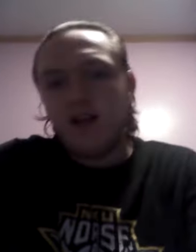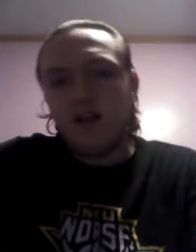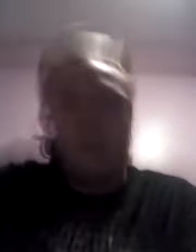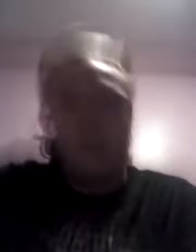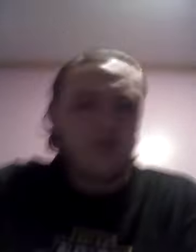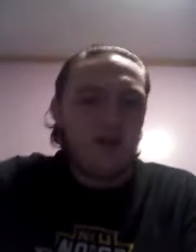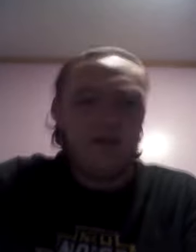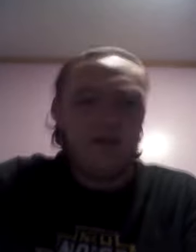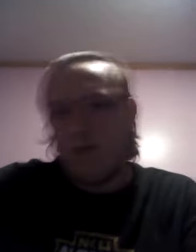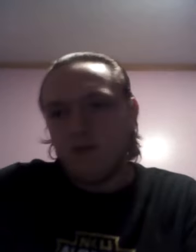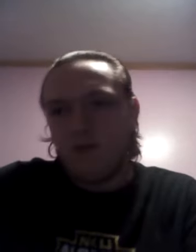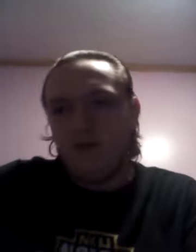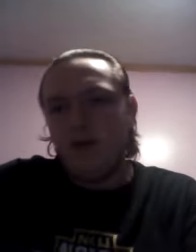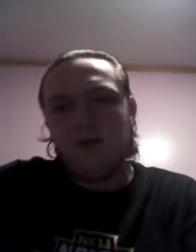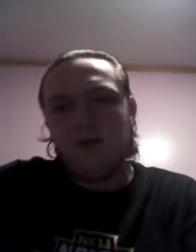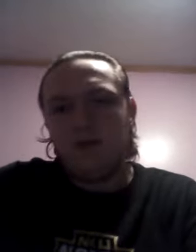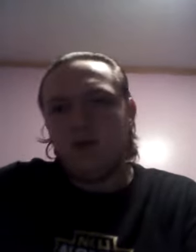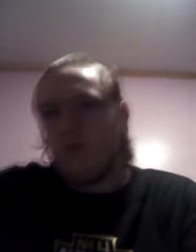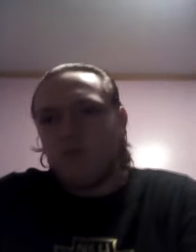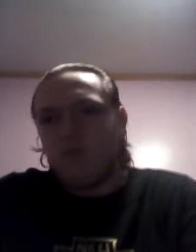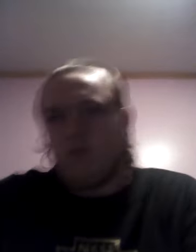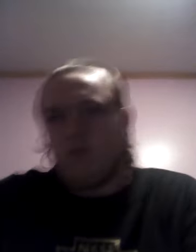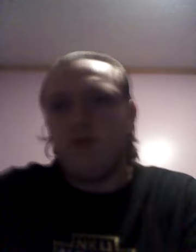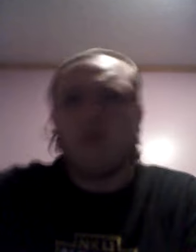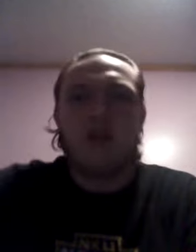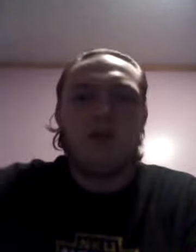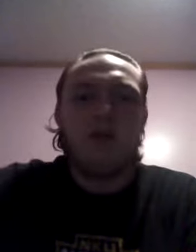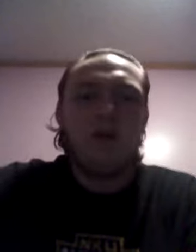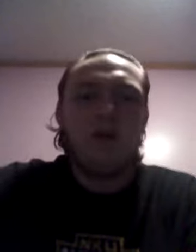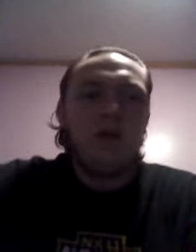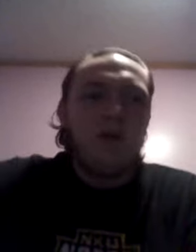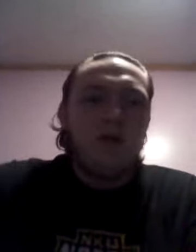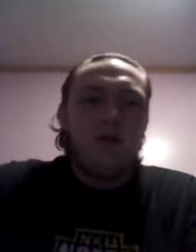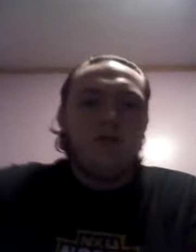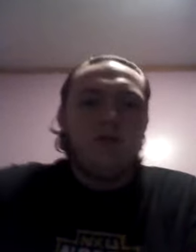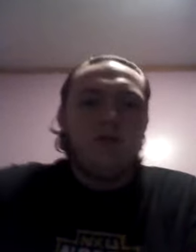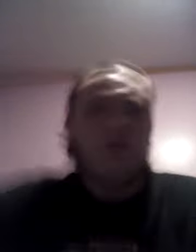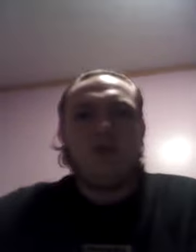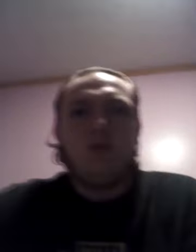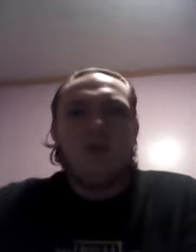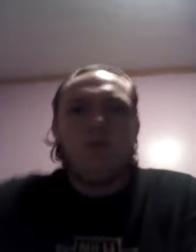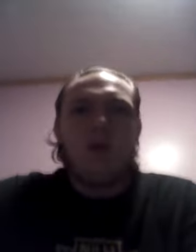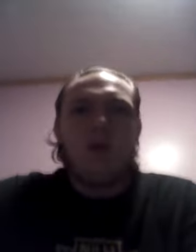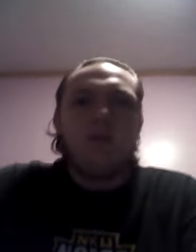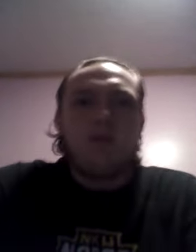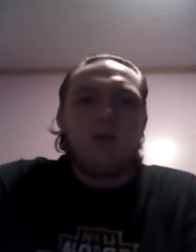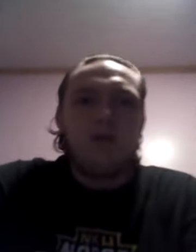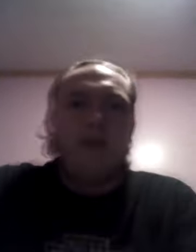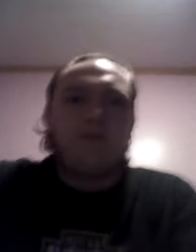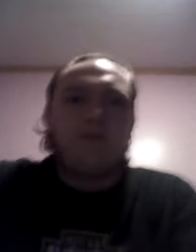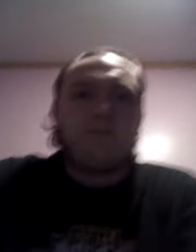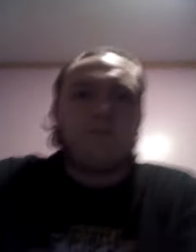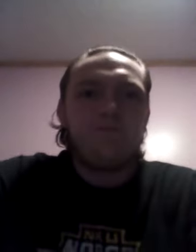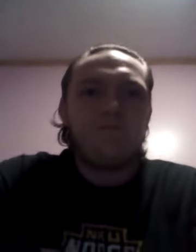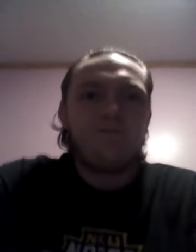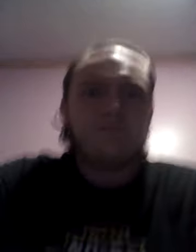and did enjoy it, leave a thumbs up. If you didn't, just leave a thumbs down. Do what you want to do, man. It's your life.